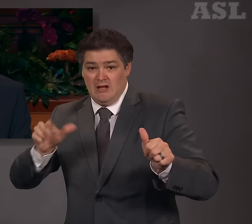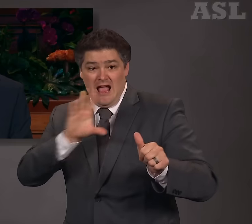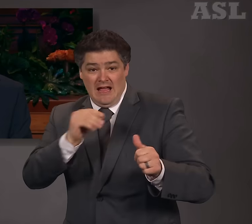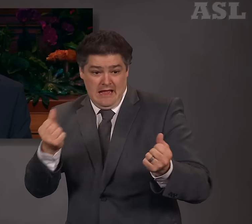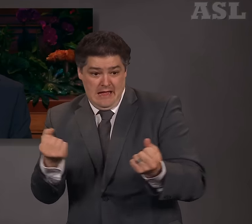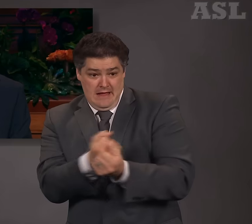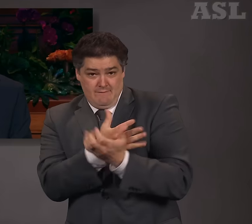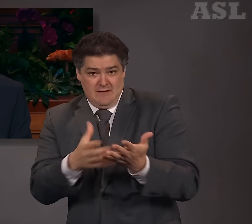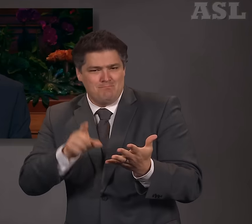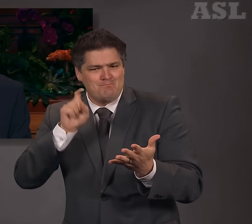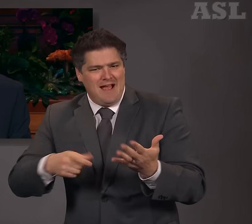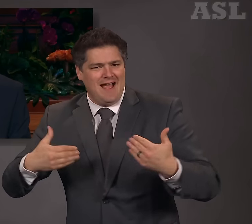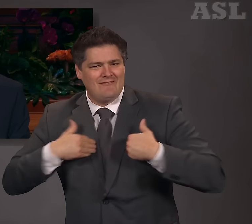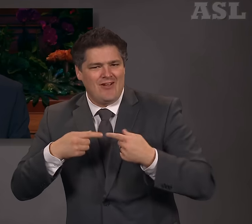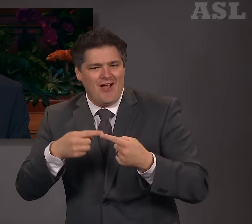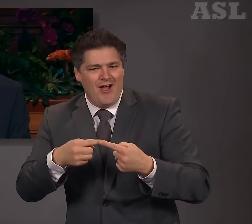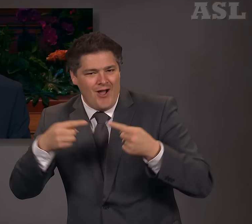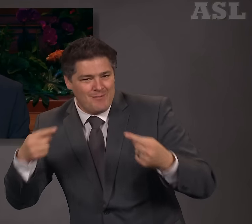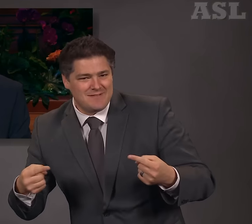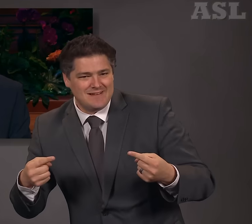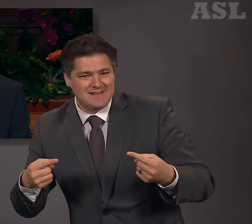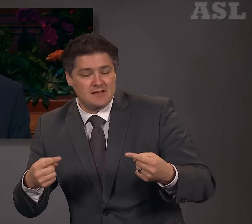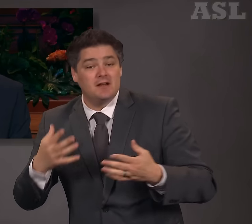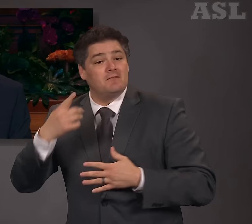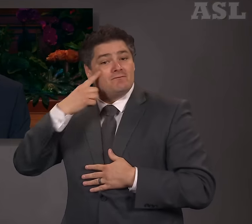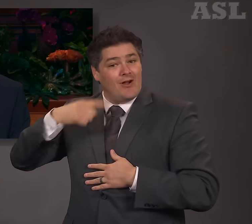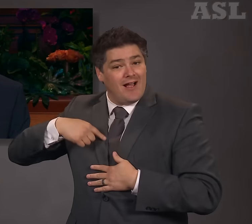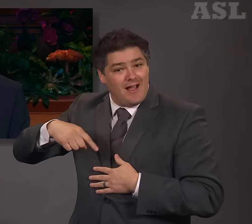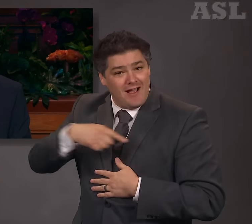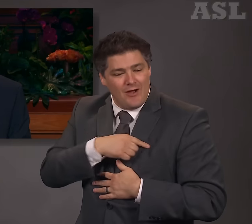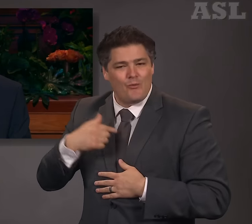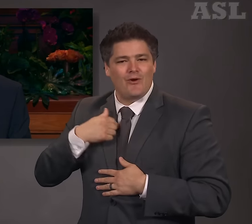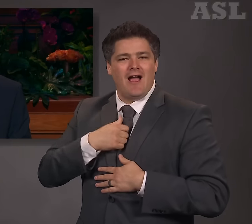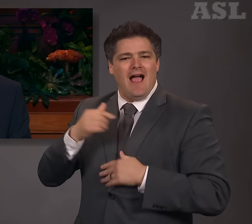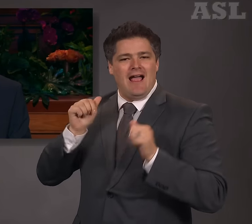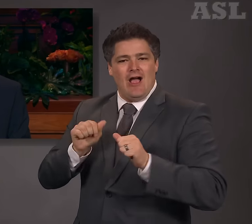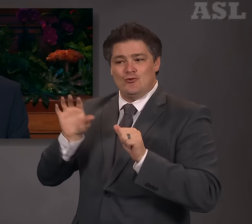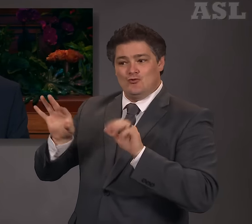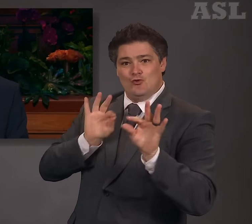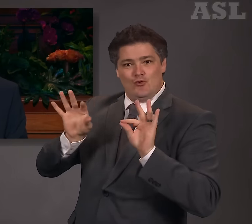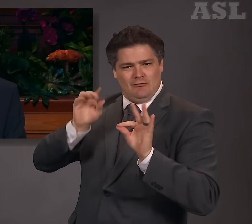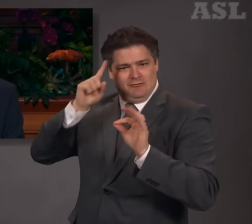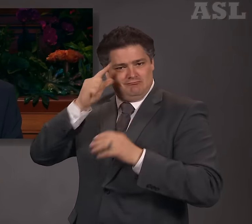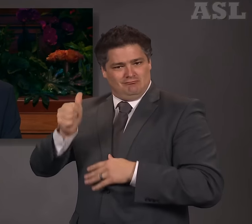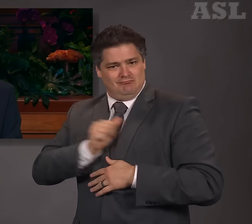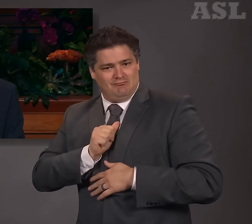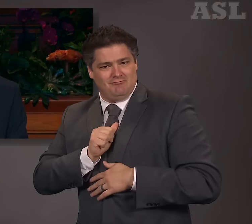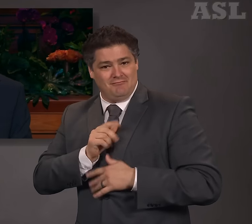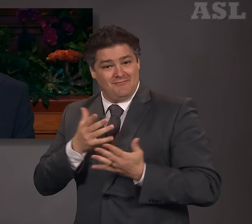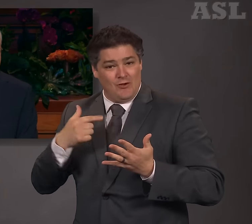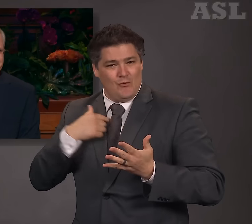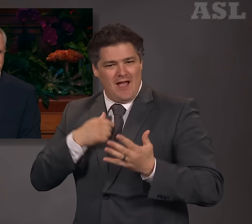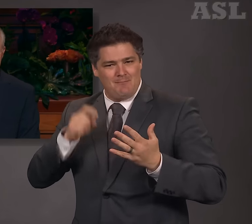for himself, and that it must needs be that there is an opposition in all